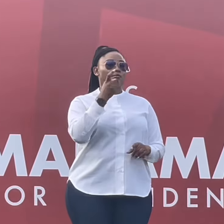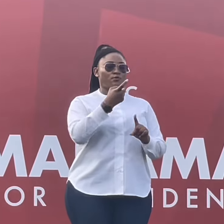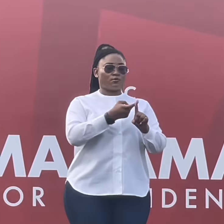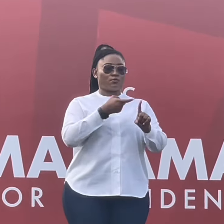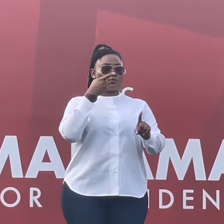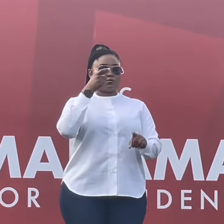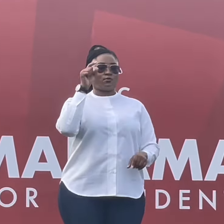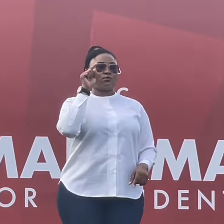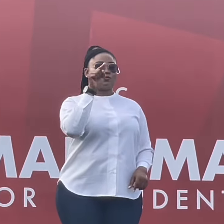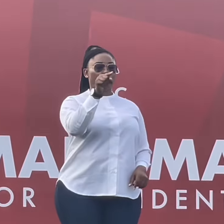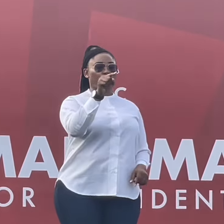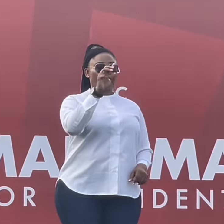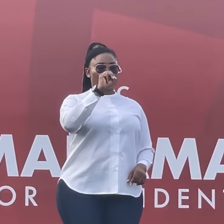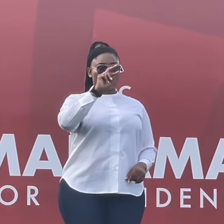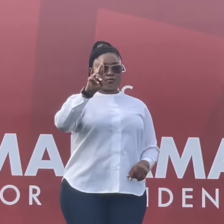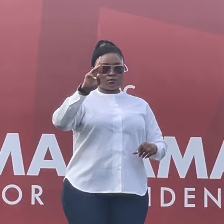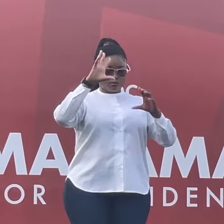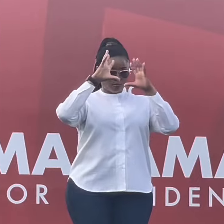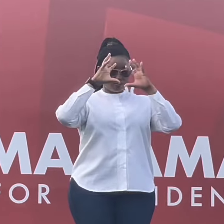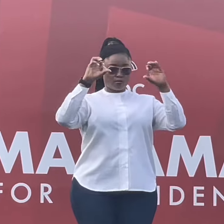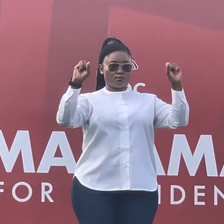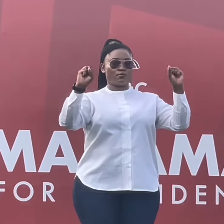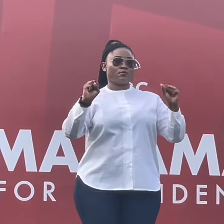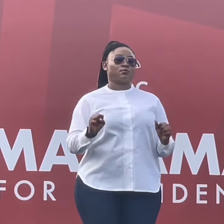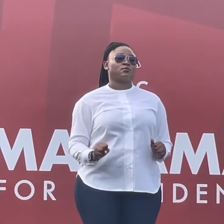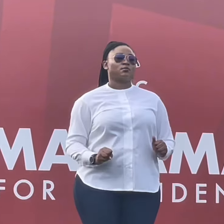from you, Mr. President.